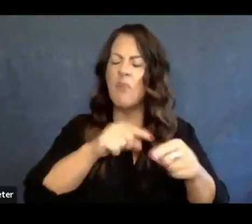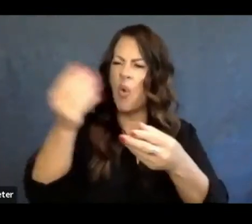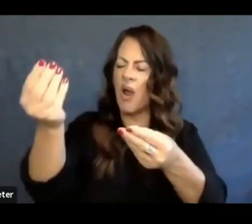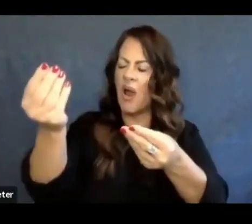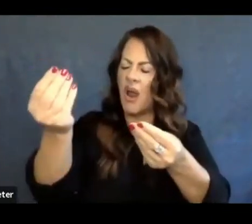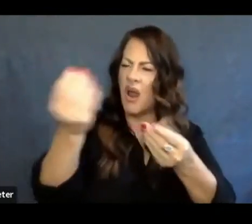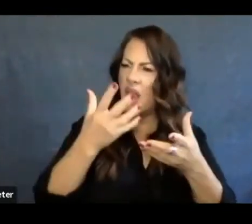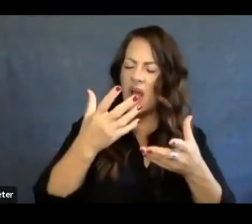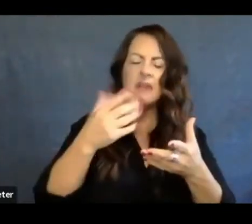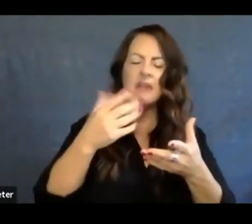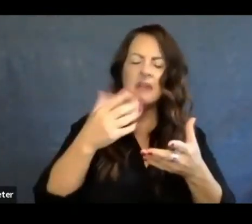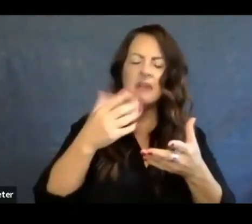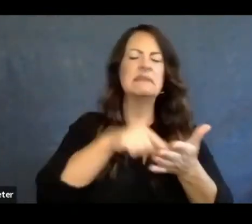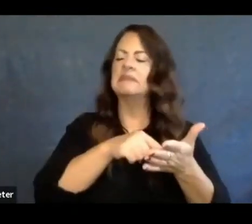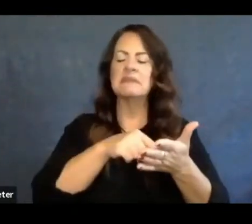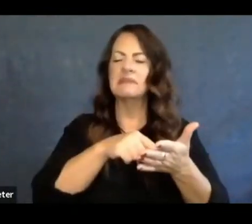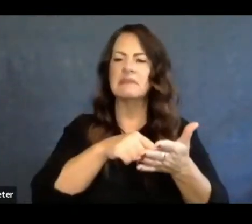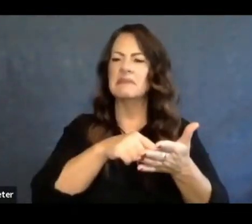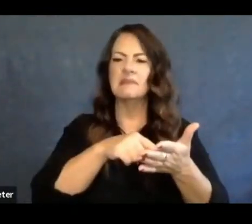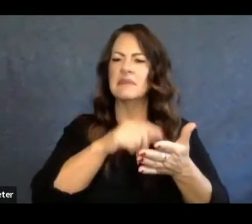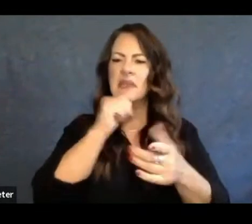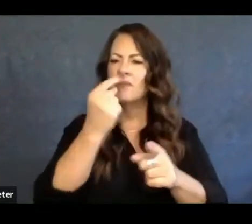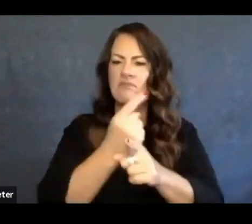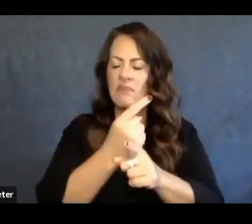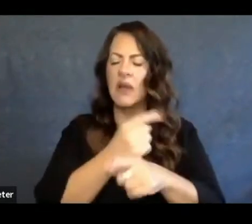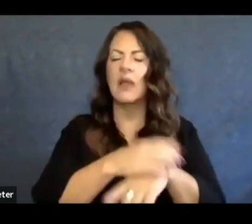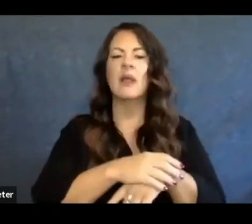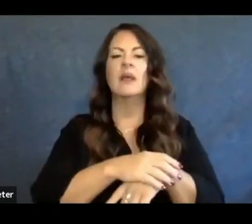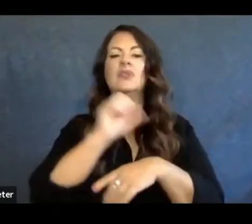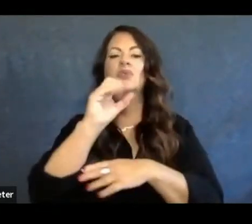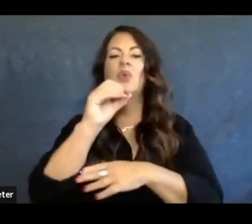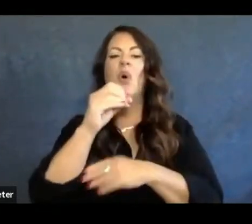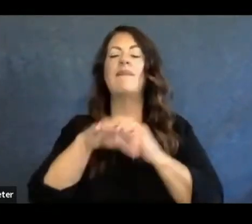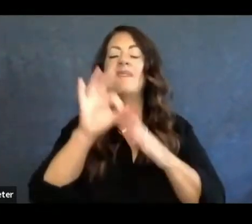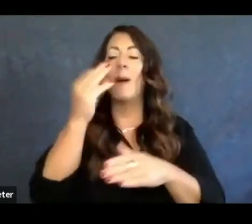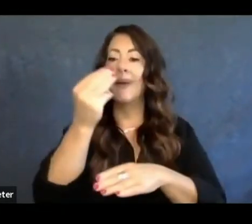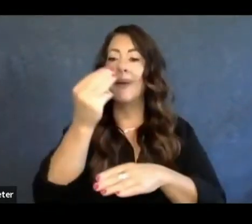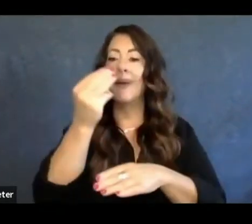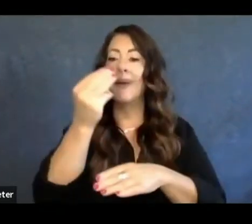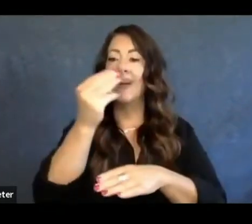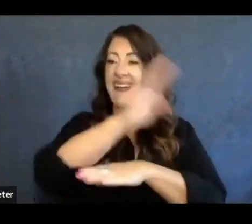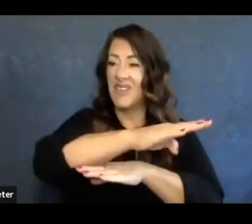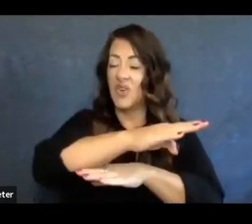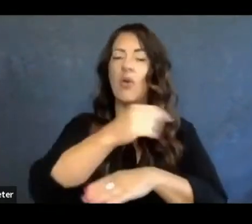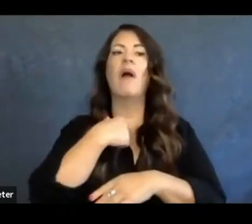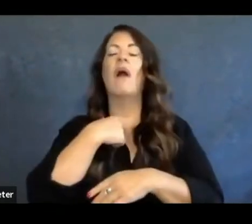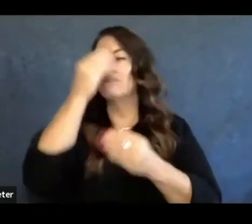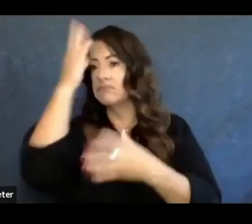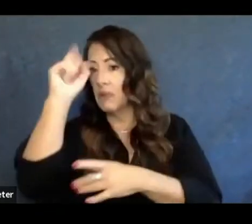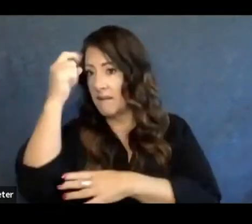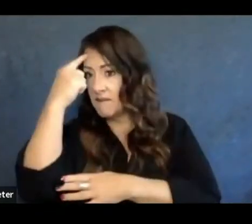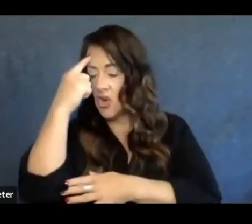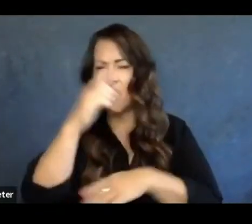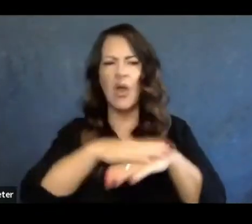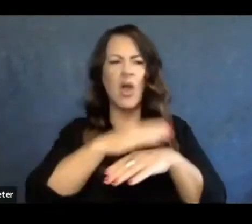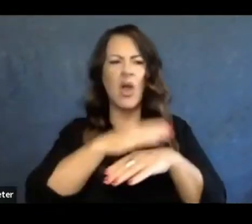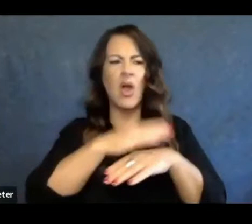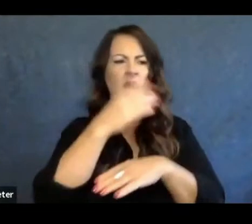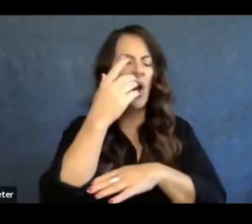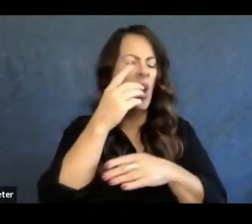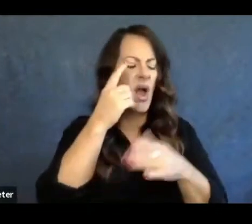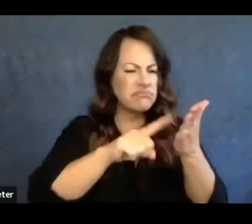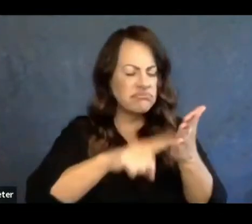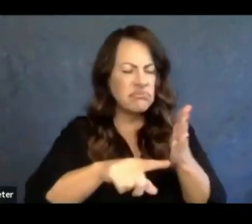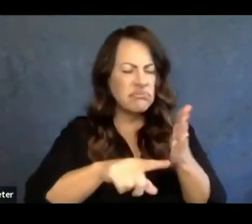data reporting issues. And Tuesday, I began to notify the public about those challenges and have since